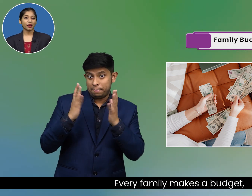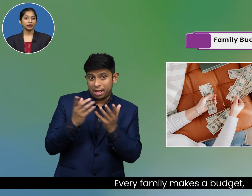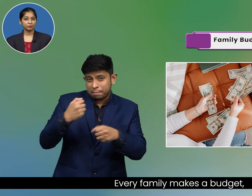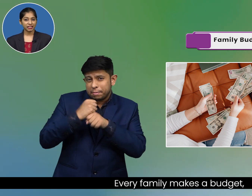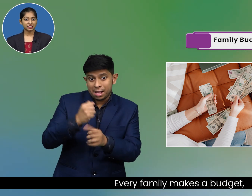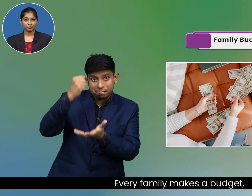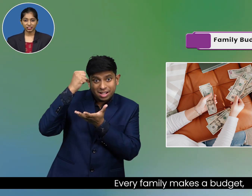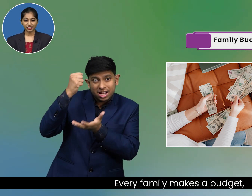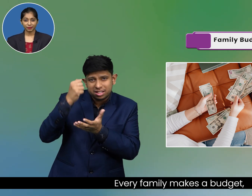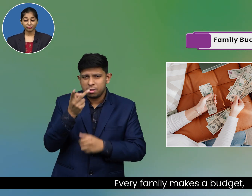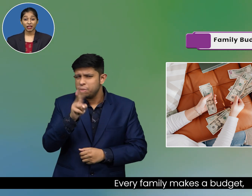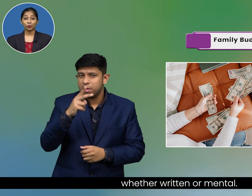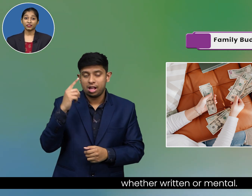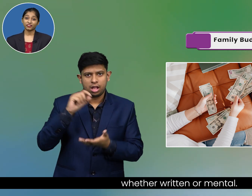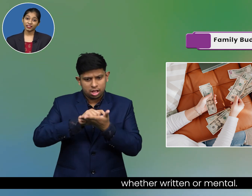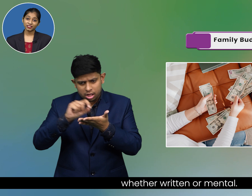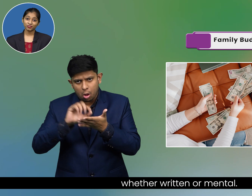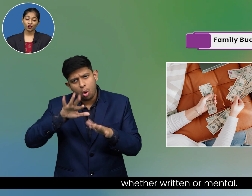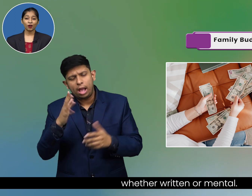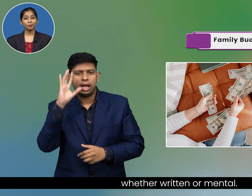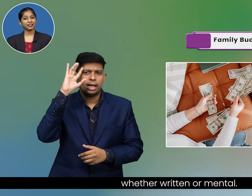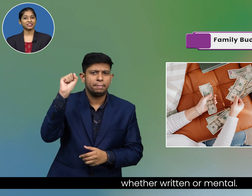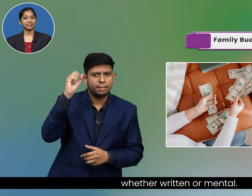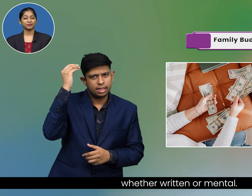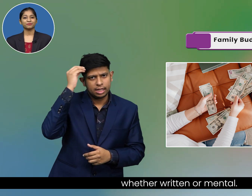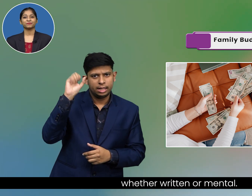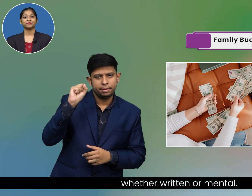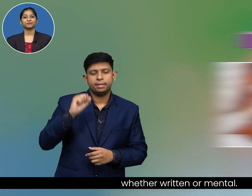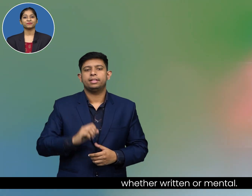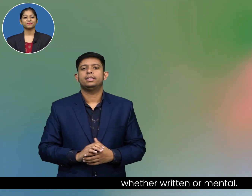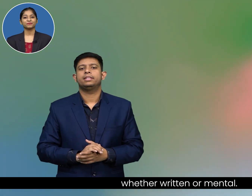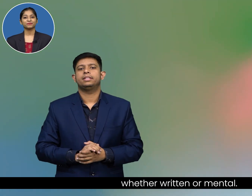Every family makes a budget, whether written or mental.